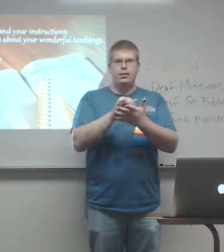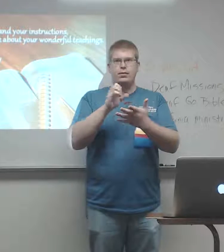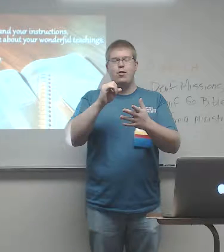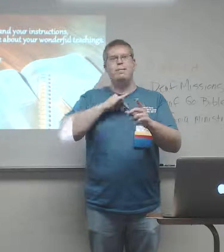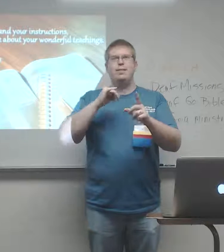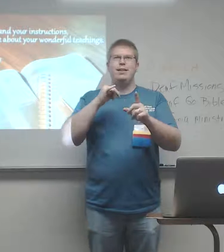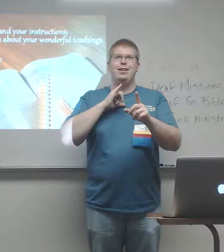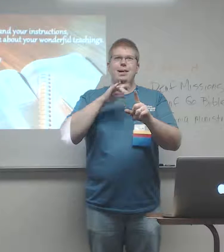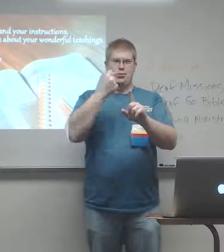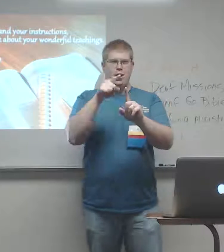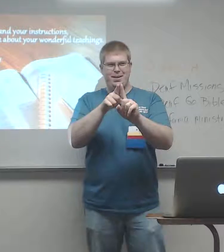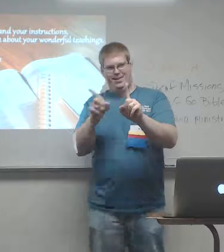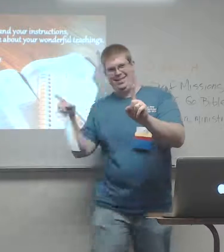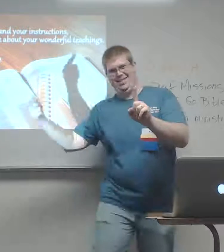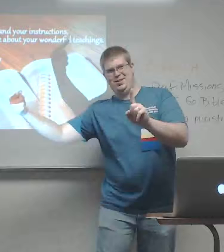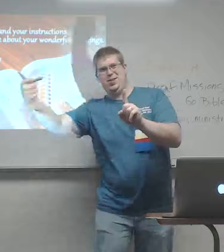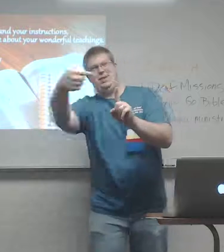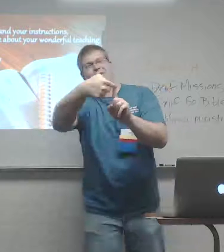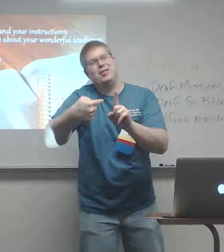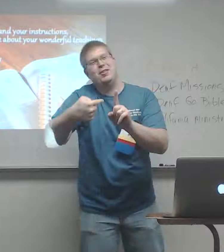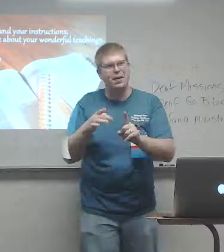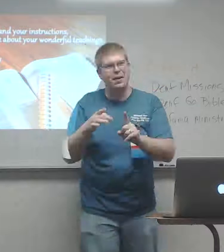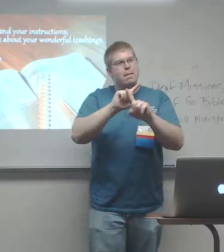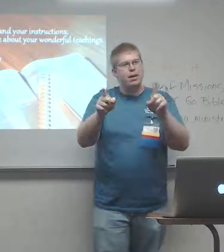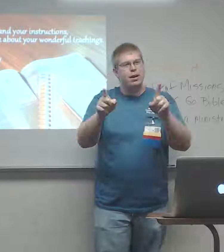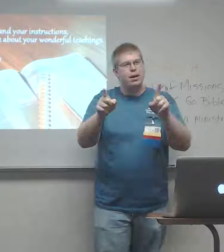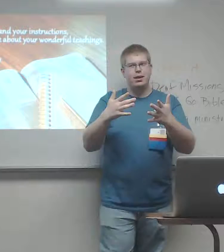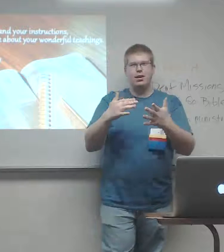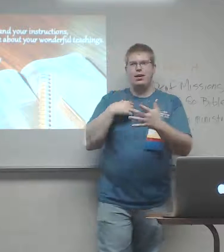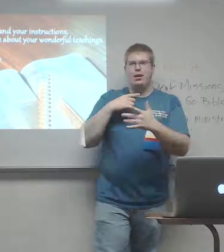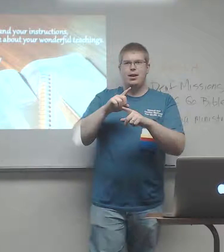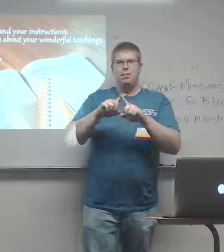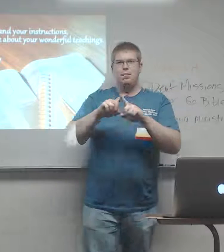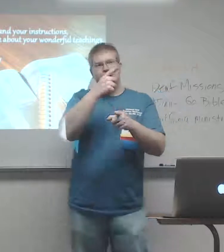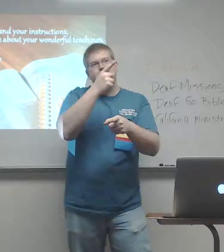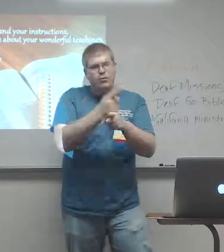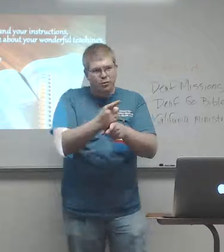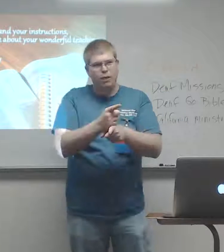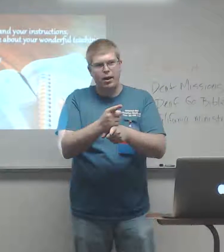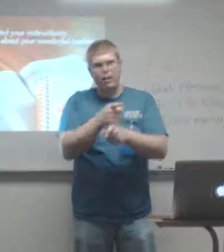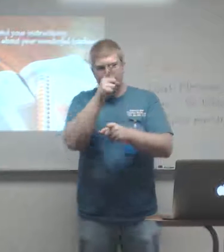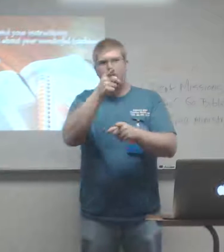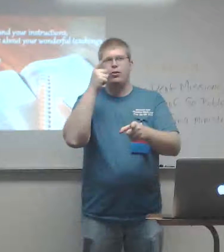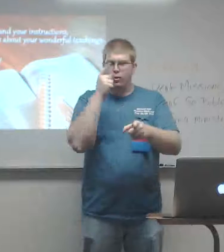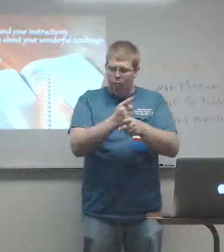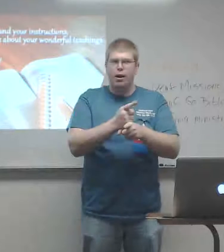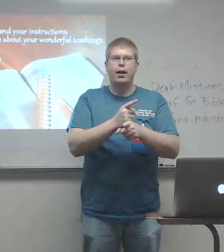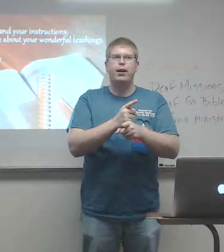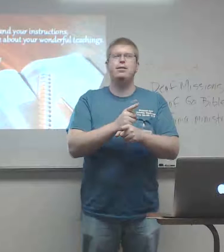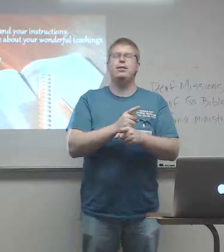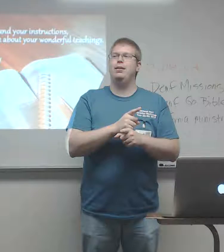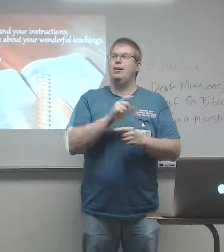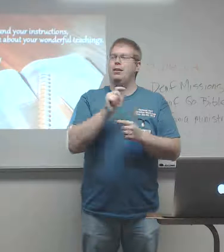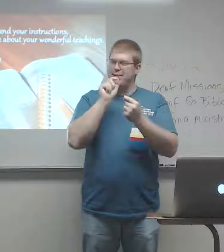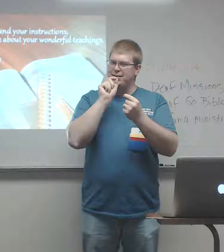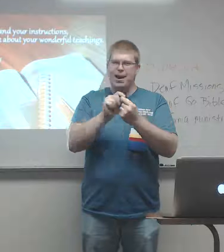so I'm trying to, I'm kind of going around. But you're right. You're right.